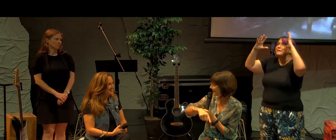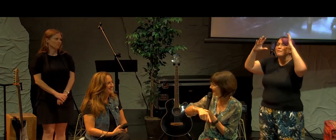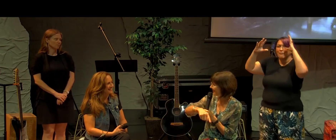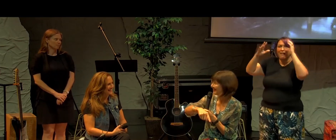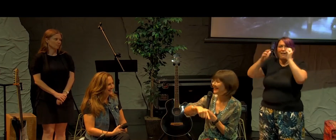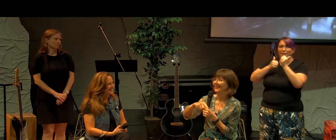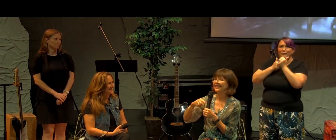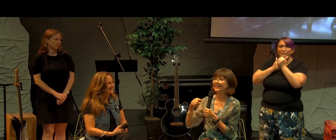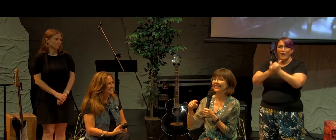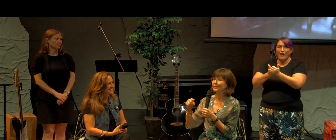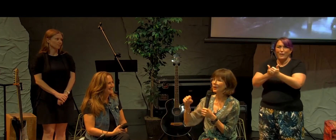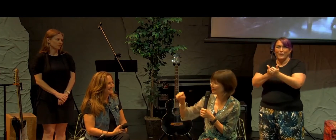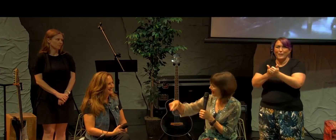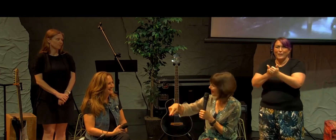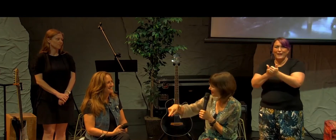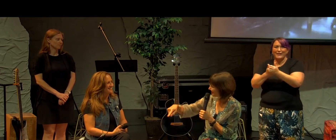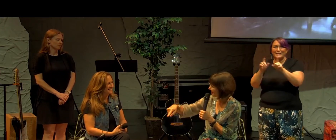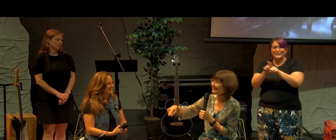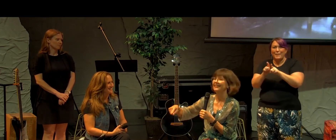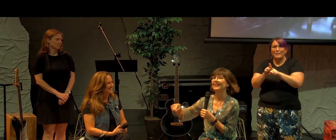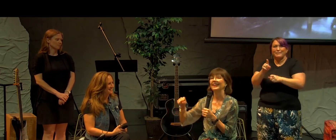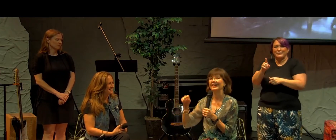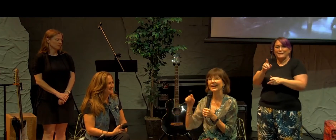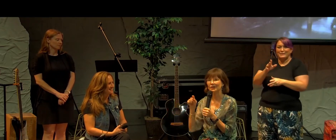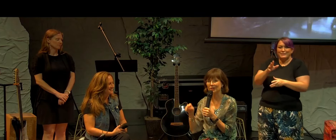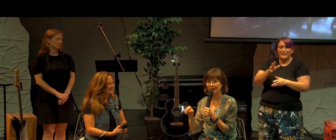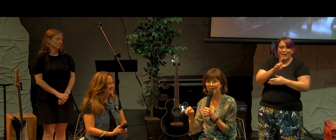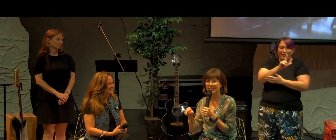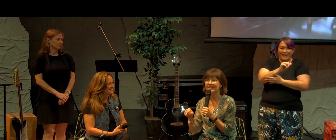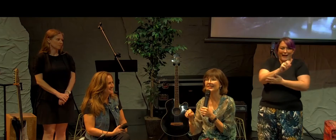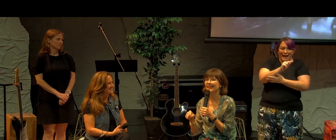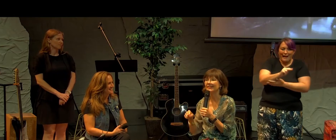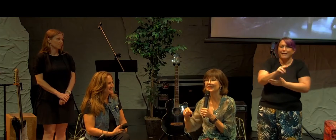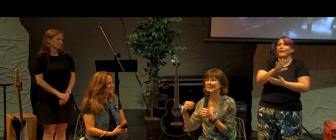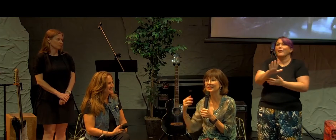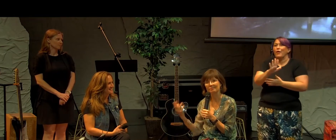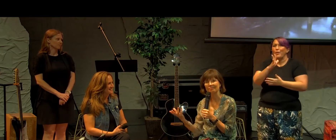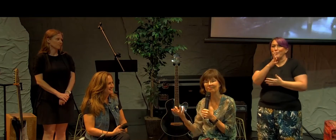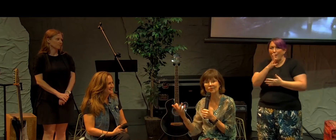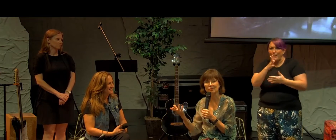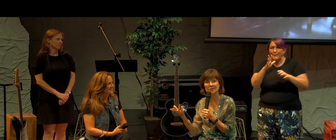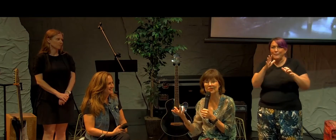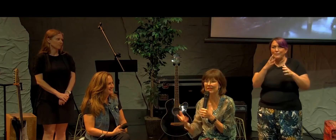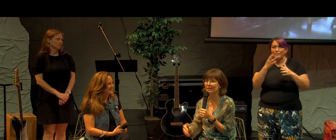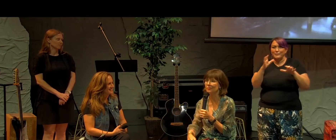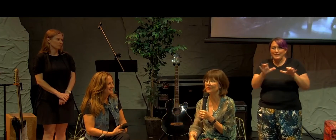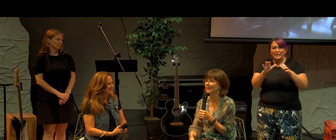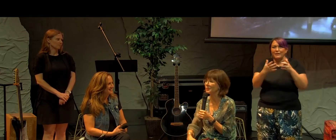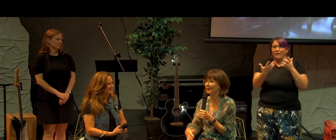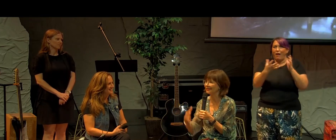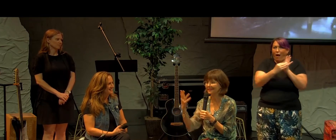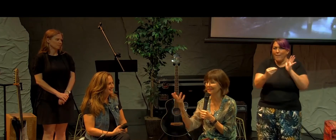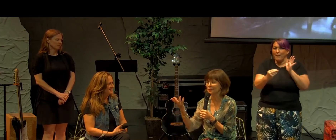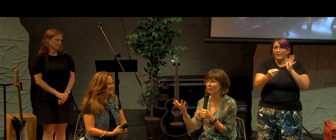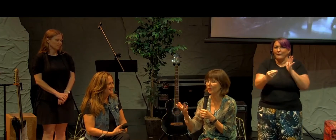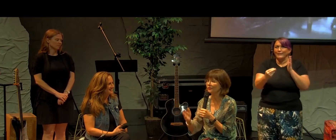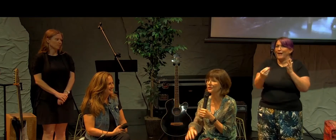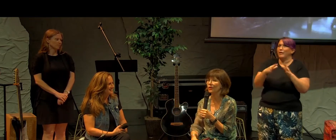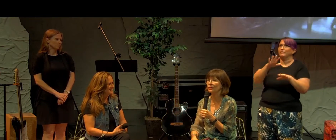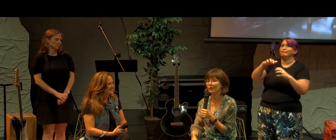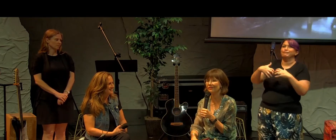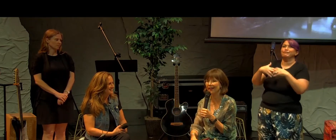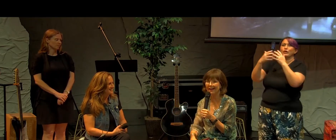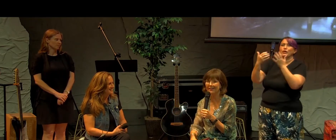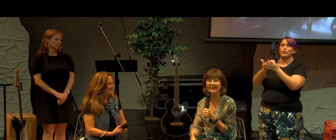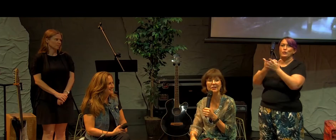did. And what her mom did, and now her daughter is on this new mission team that's been wonderful. It's